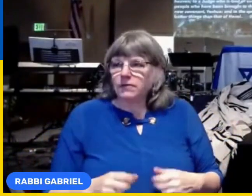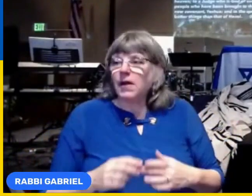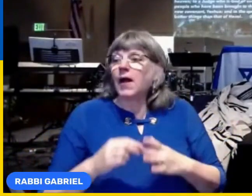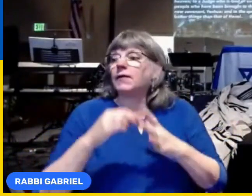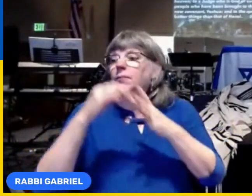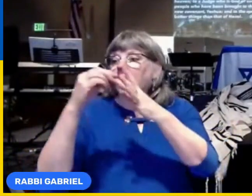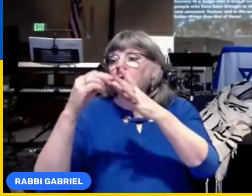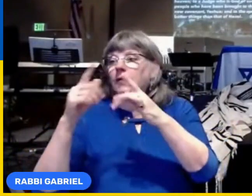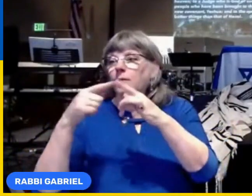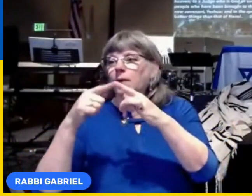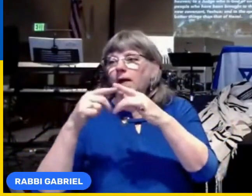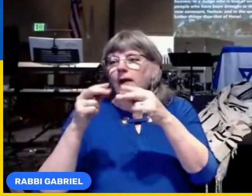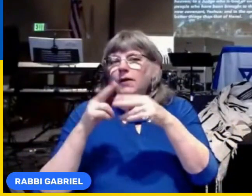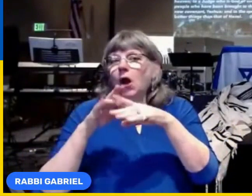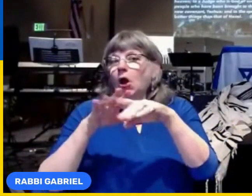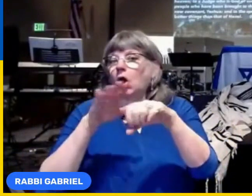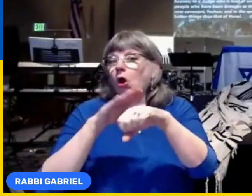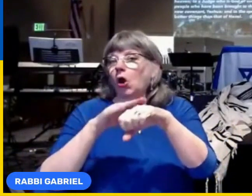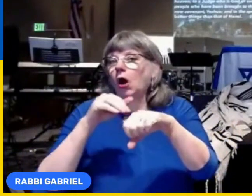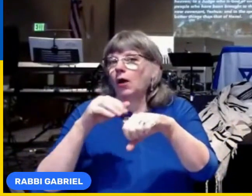And it is especially powerful